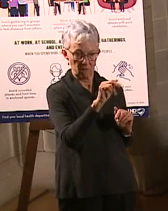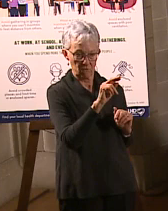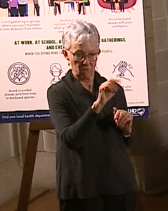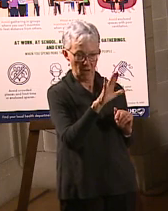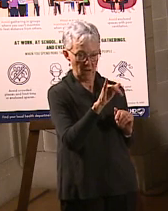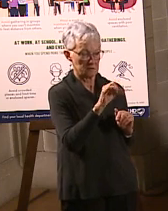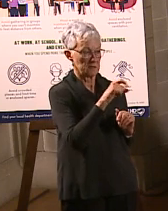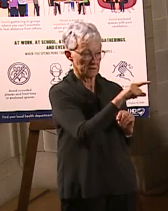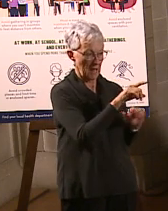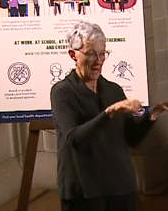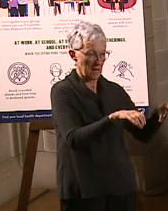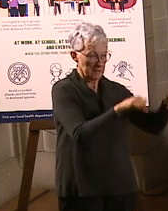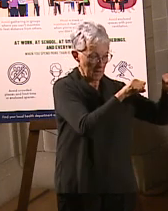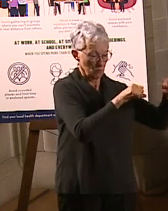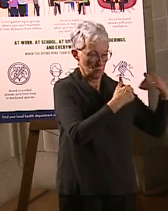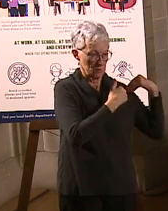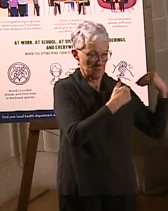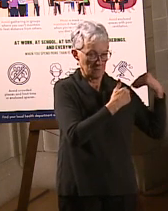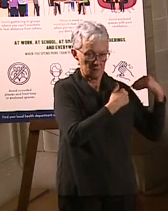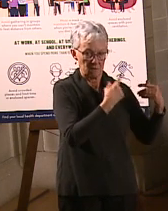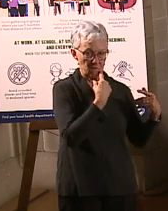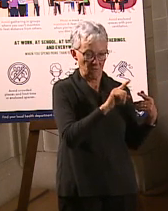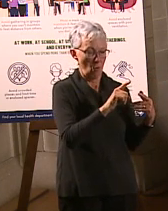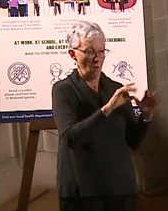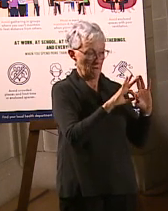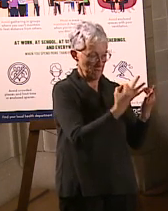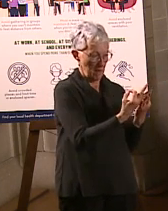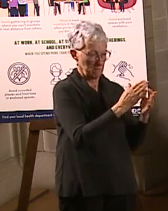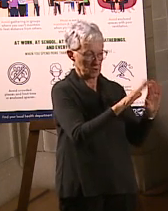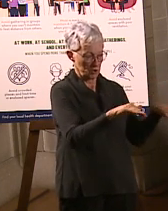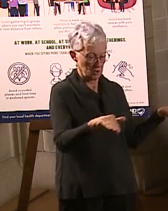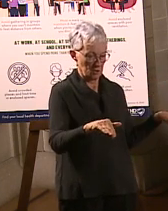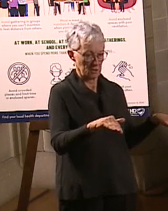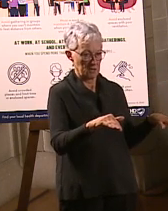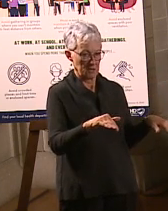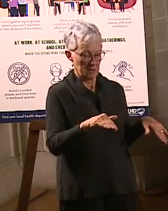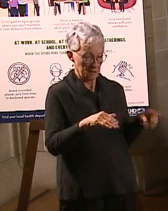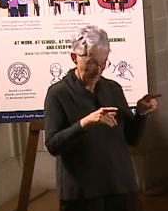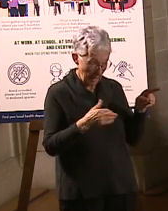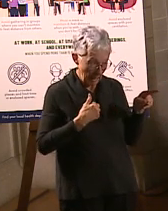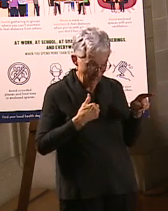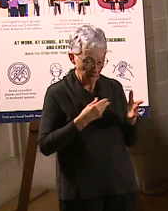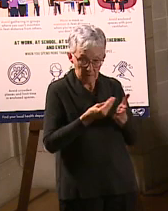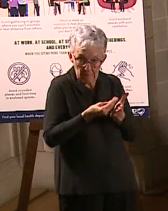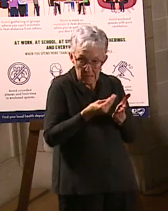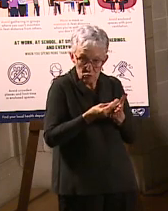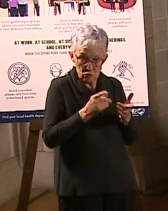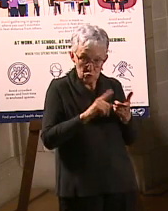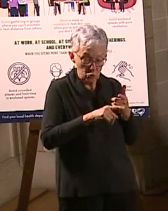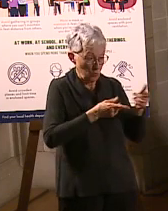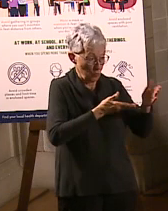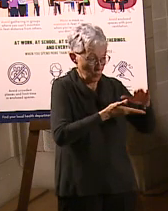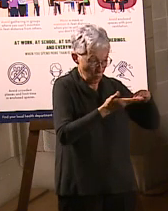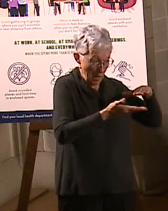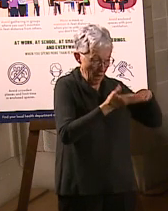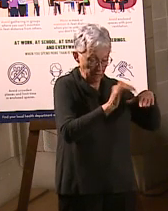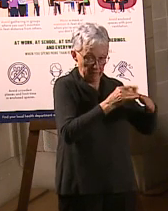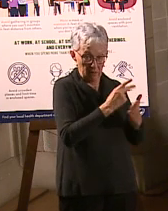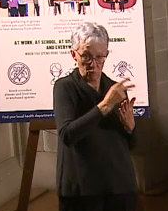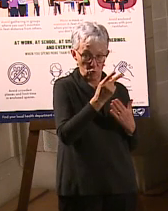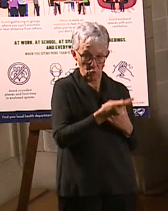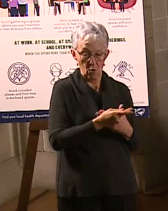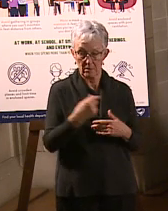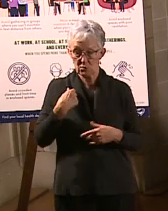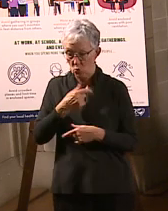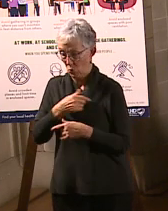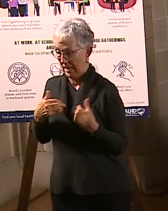and our kids is within our budget. So we have absolutely the ability to be able to handle the additional money within our current